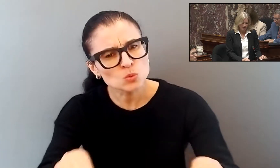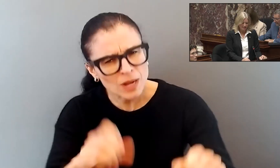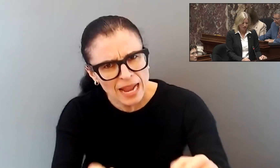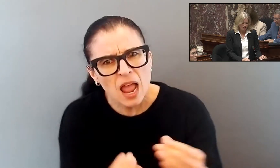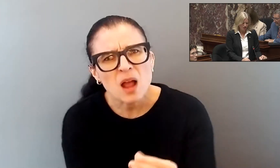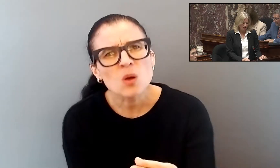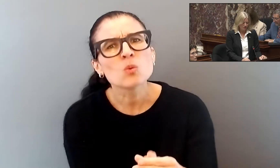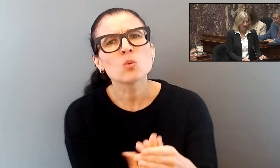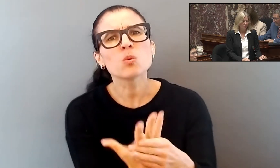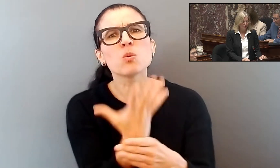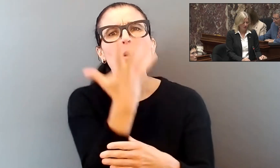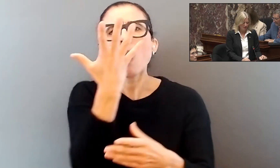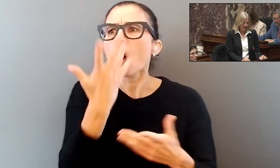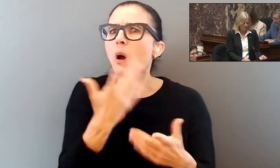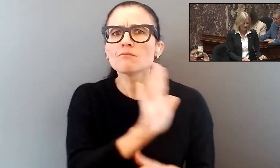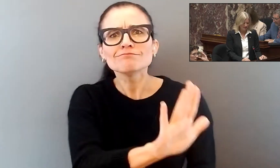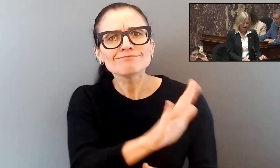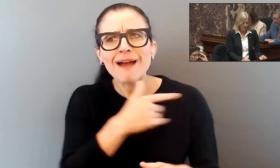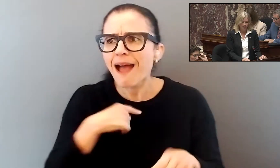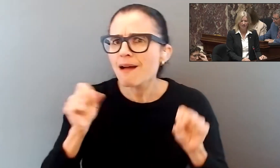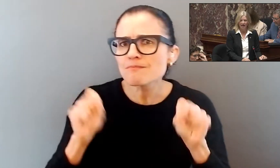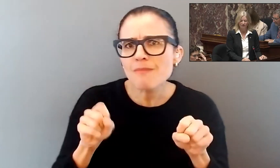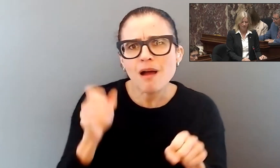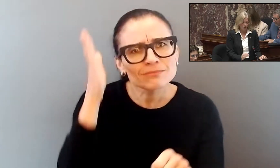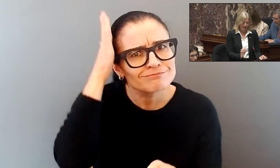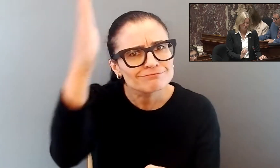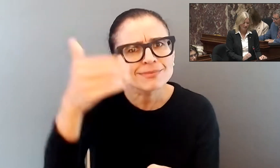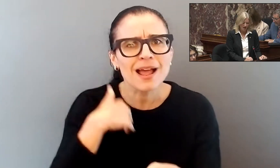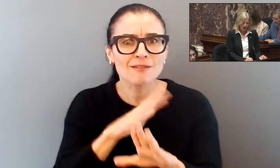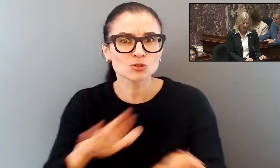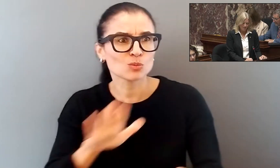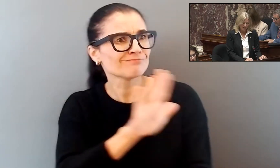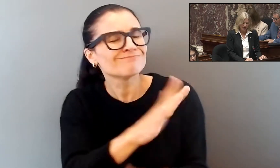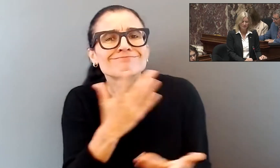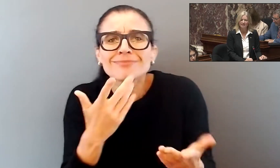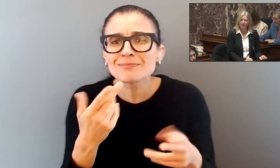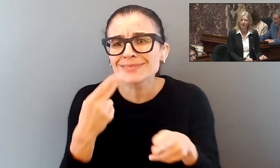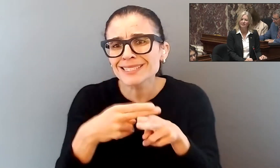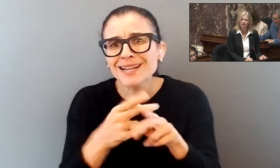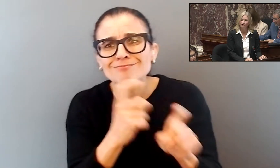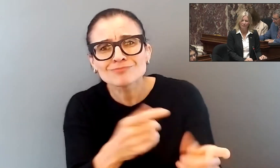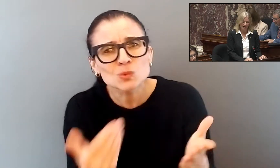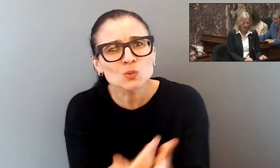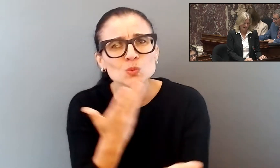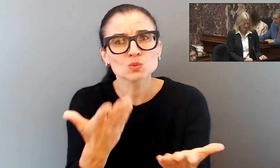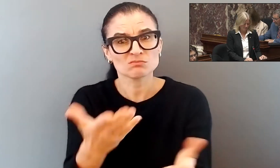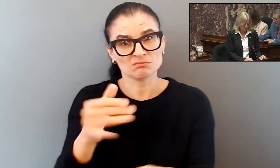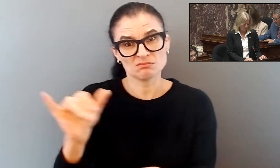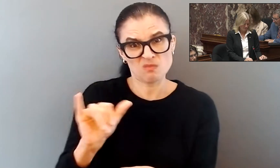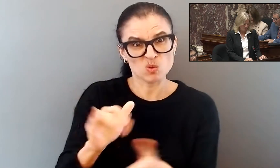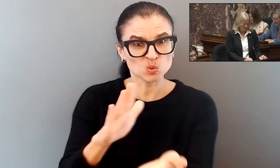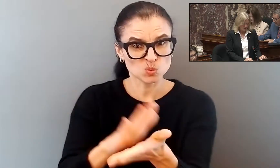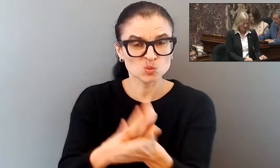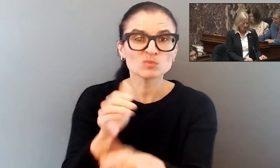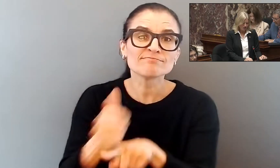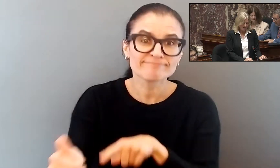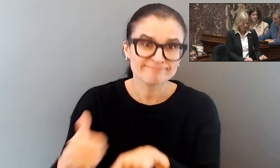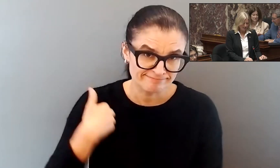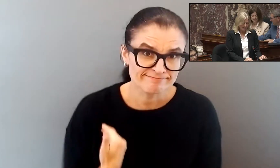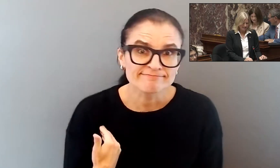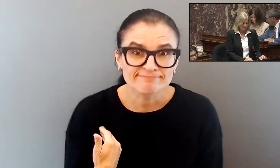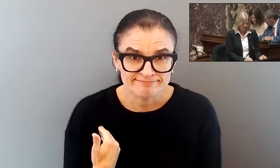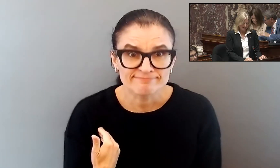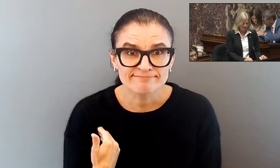socially transitioning children with new names and pronouns, often kept secret from parents.